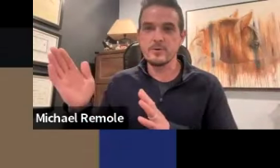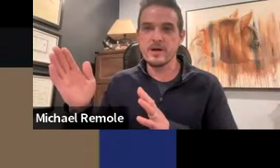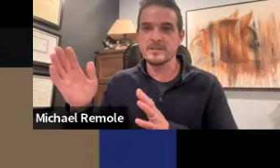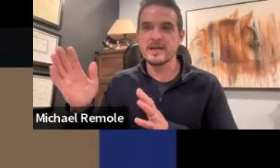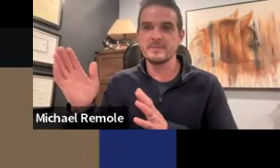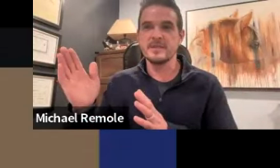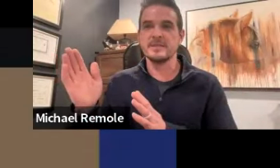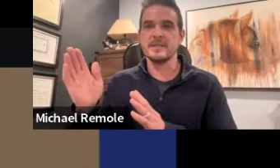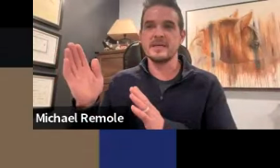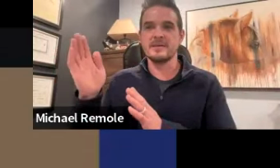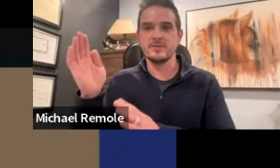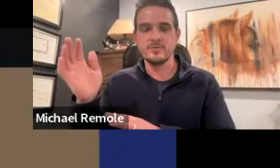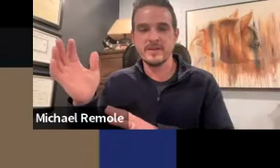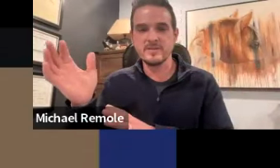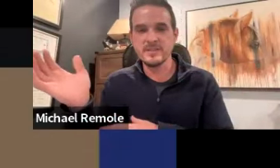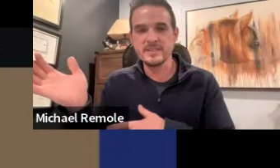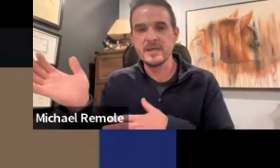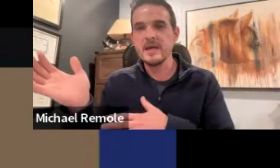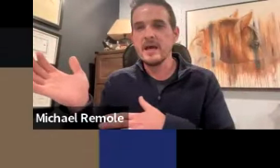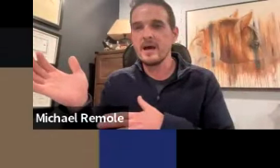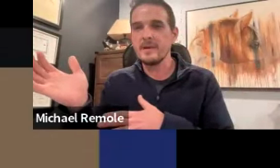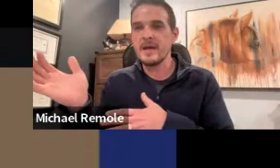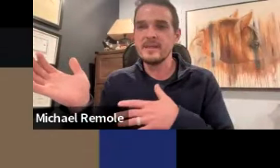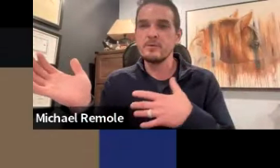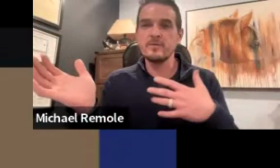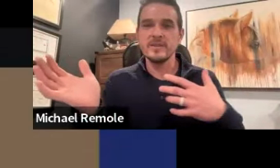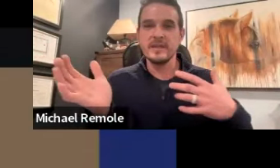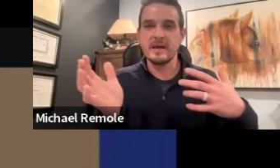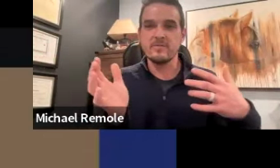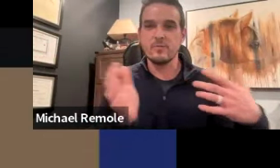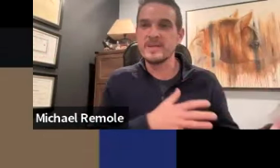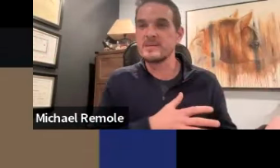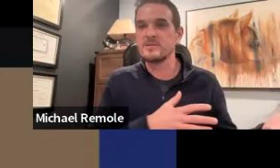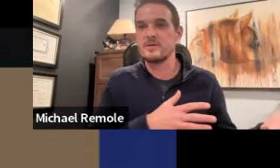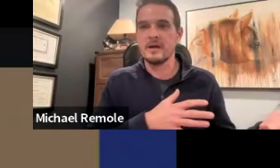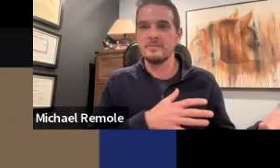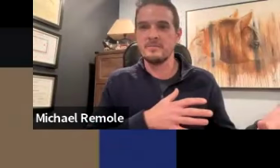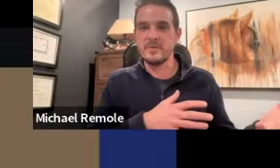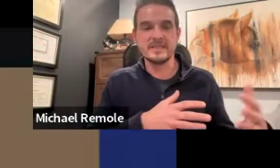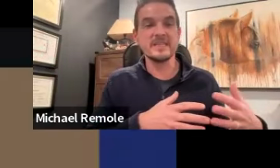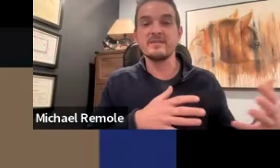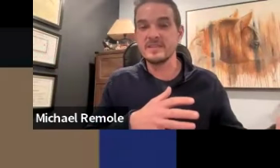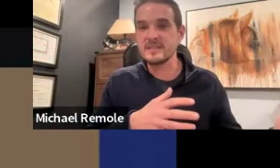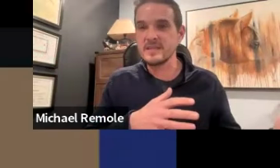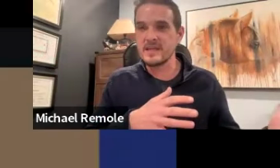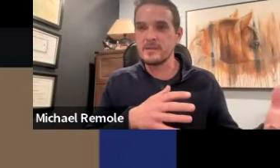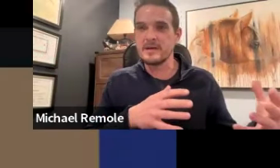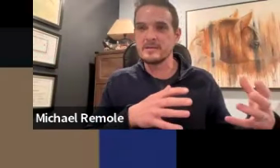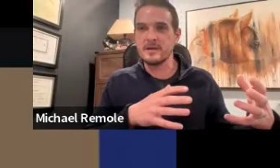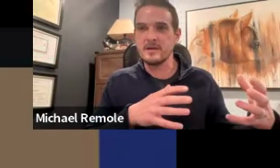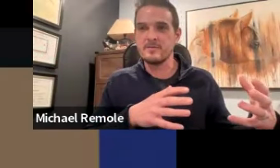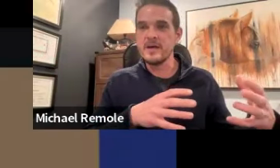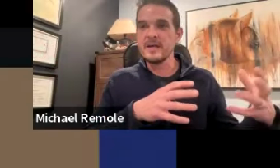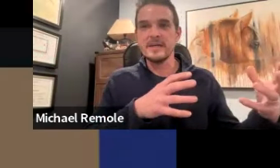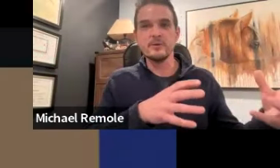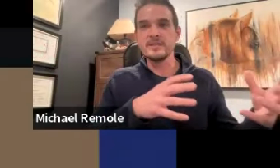have zero contact because they had to have supervised visits, and then would all of a sudden have weekend extended visits. And